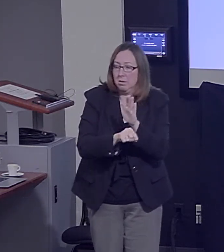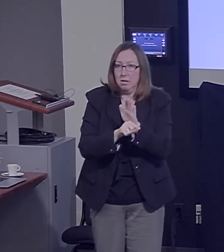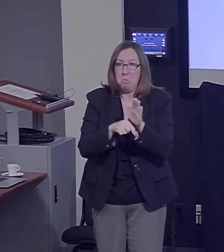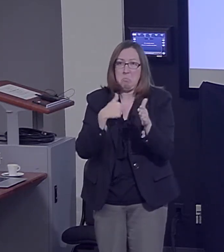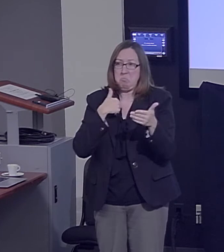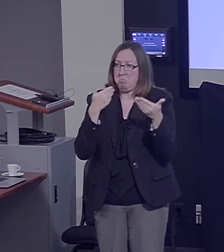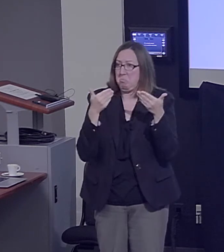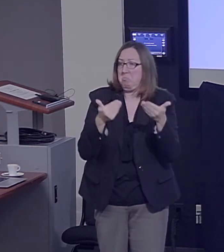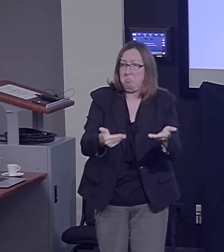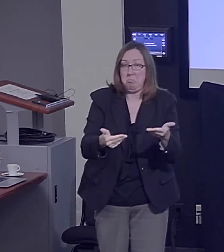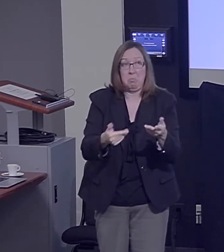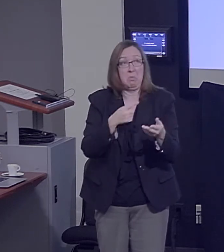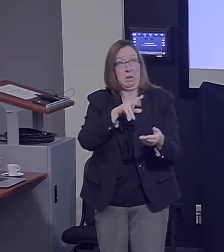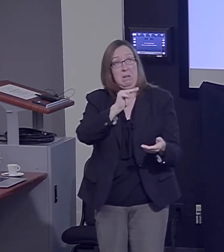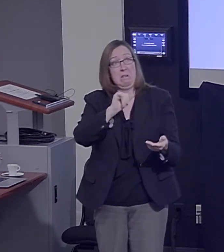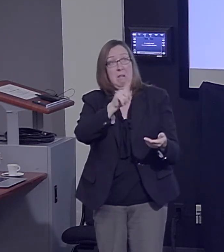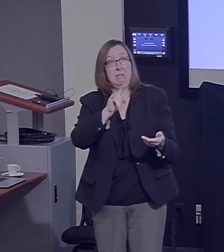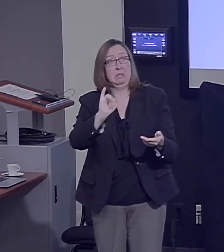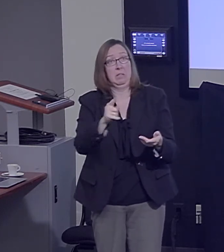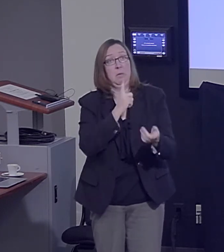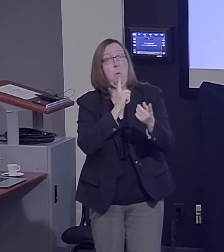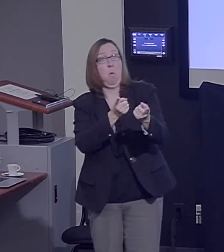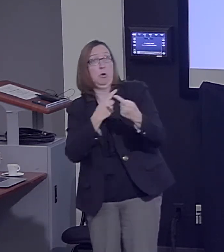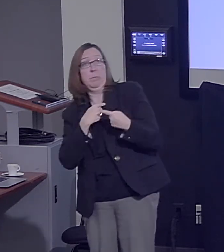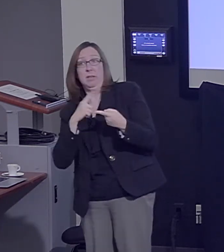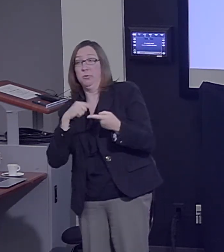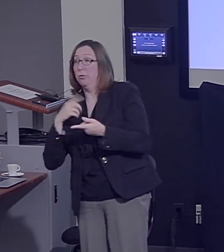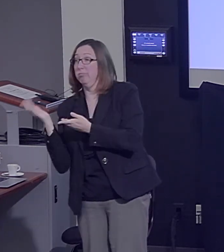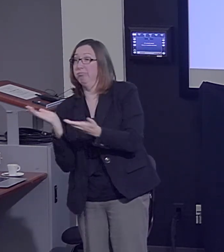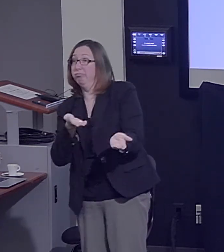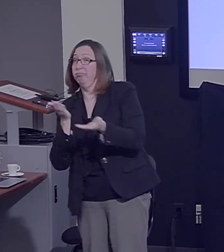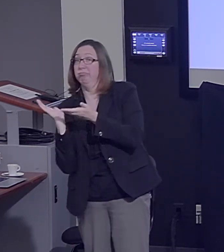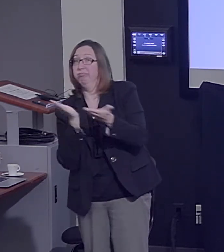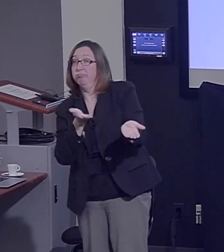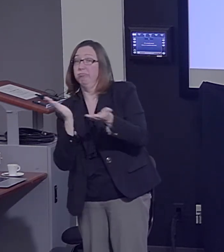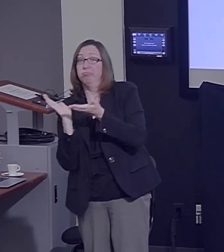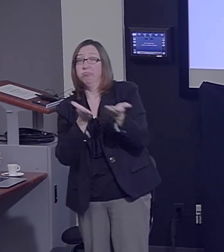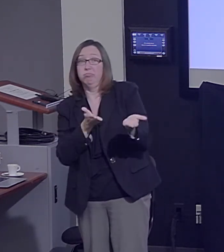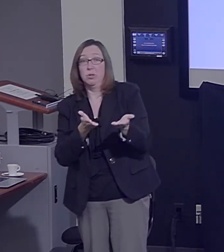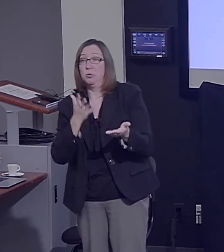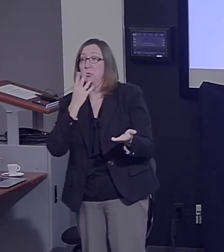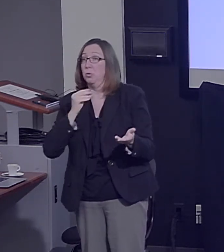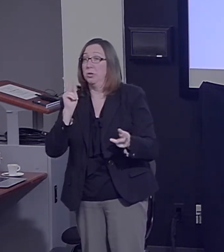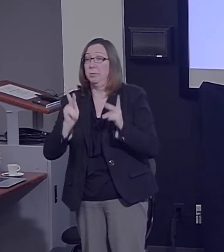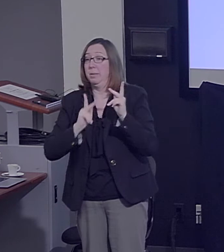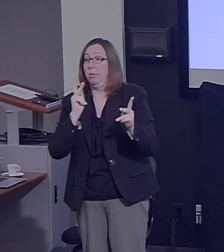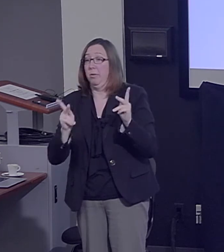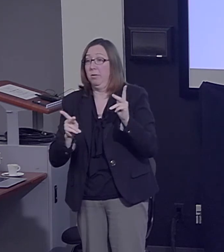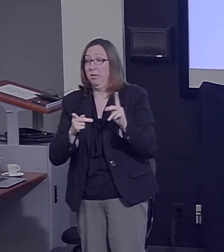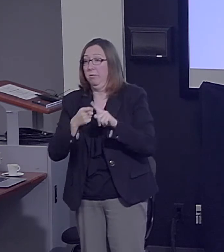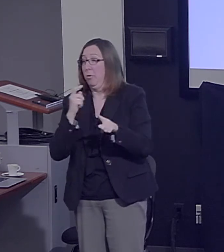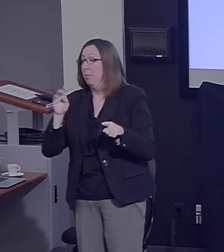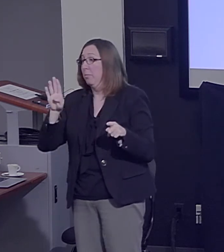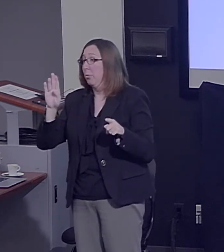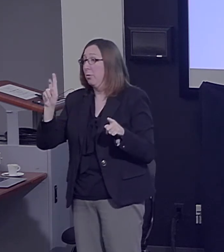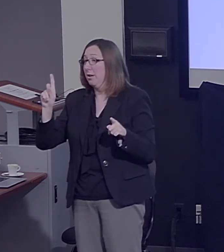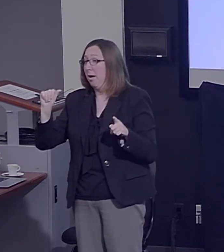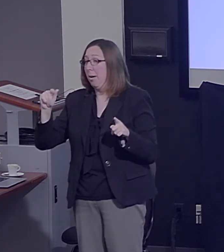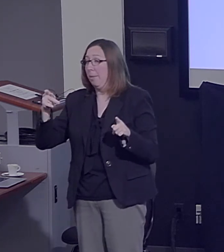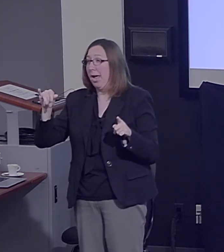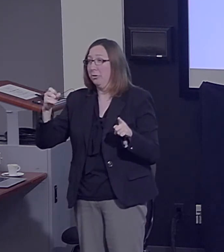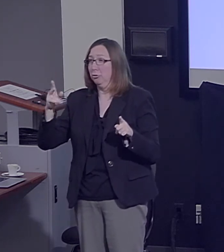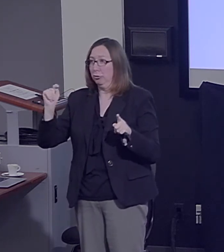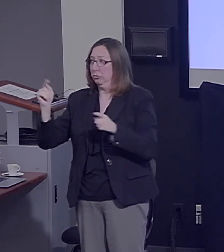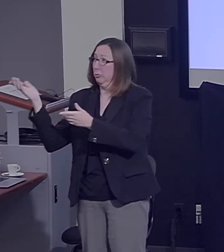They ordered me to transport Jewish from Budapest to Auschwitz, I did it. Because